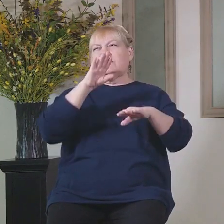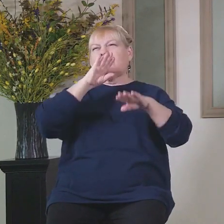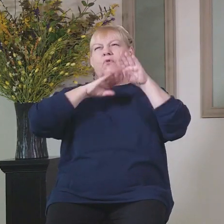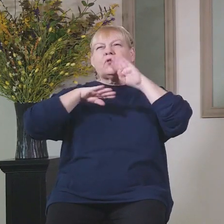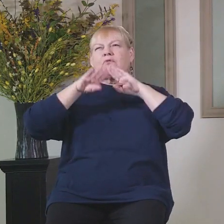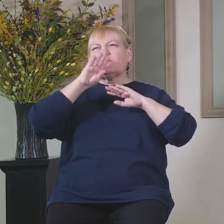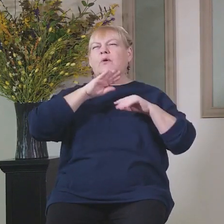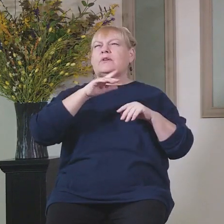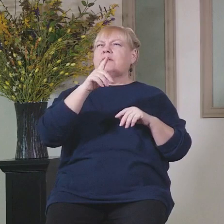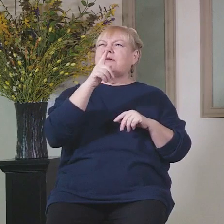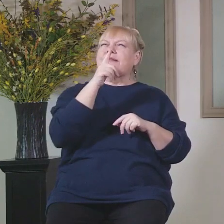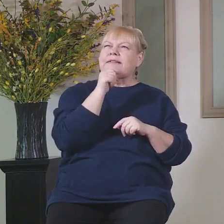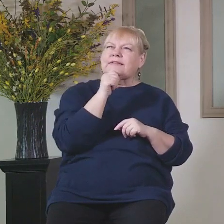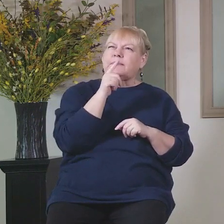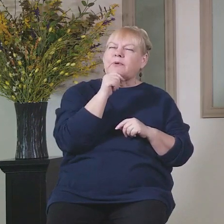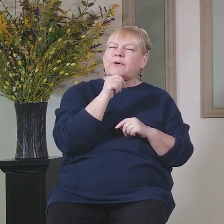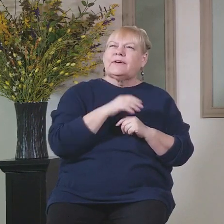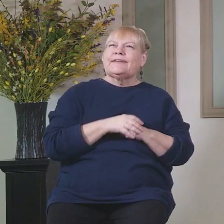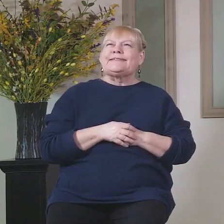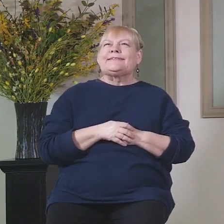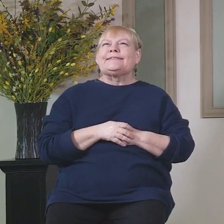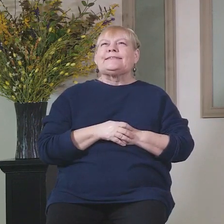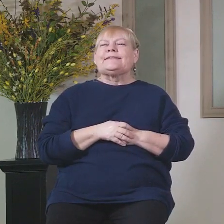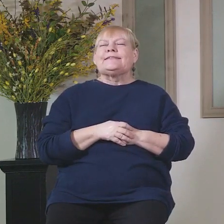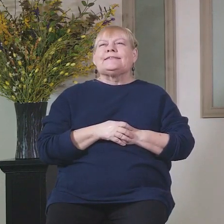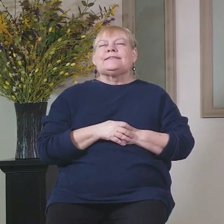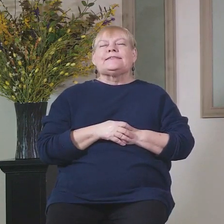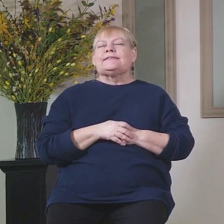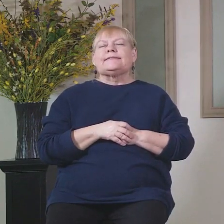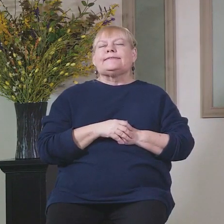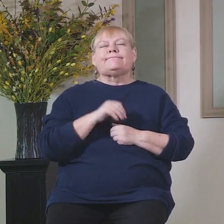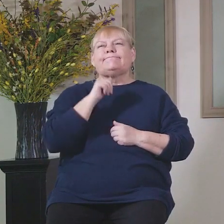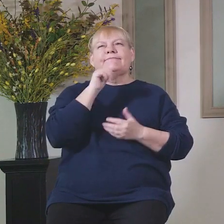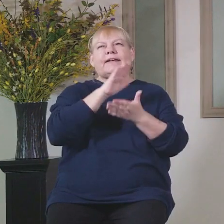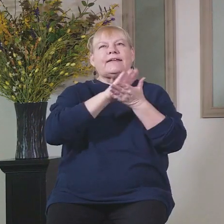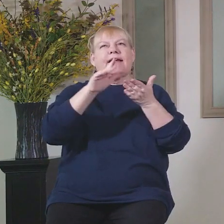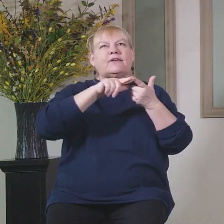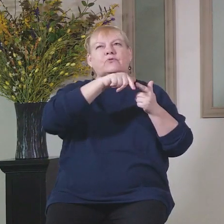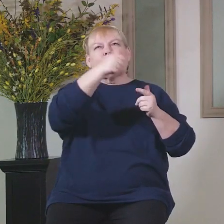and disappointment and poor treatment of others.